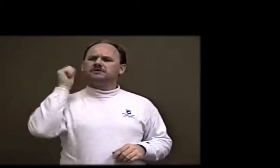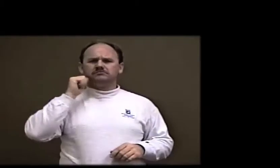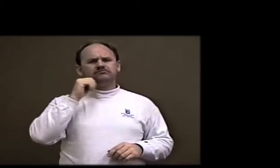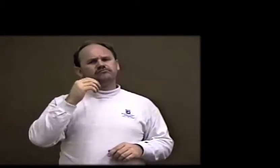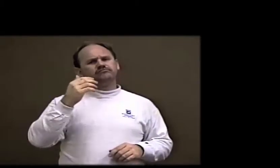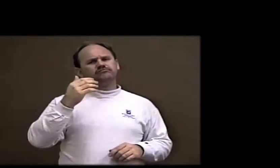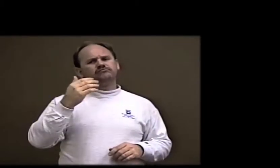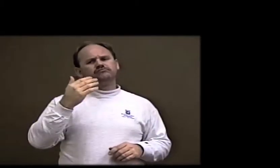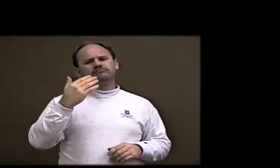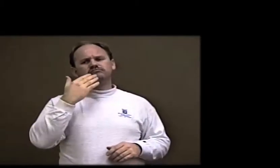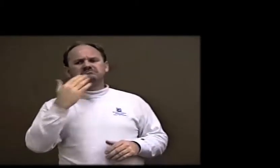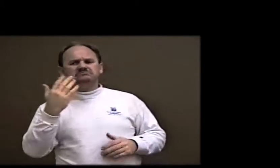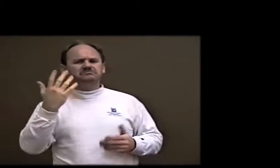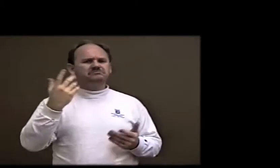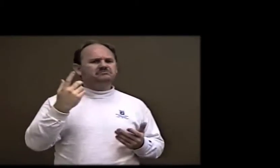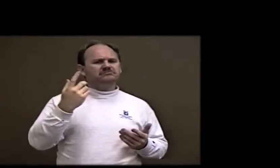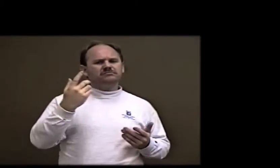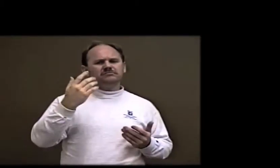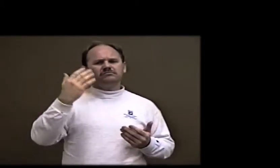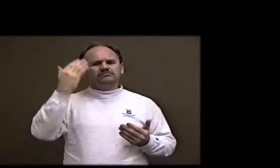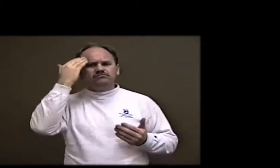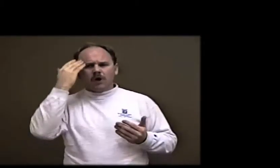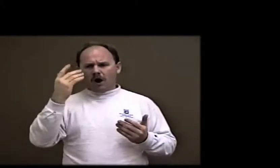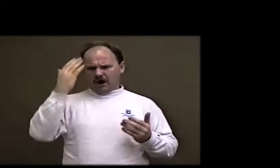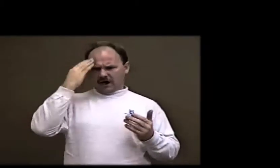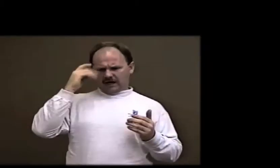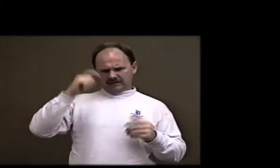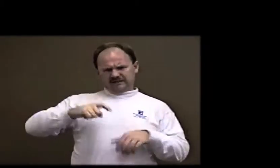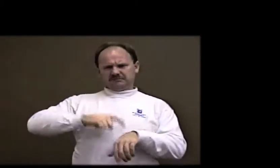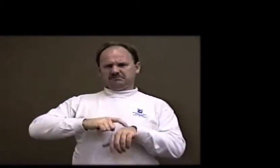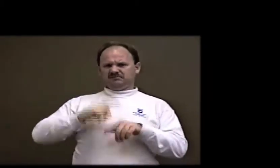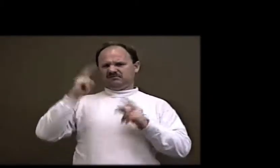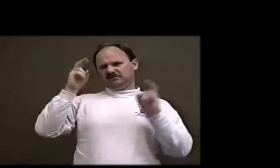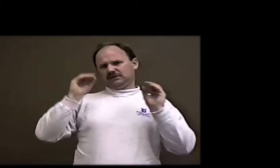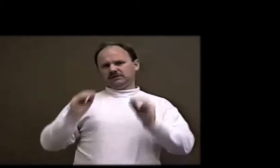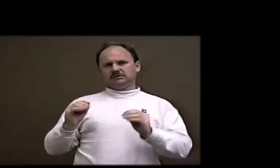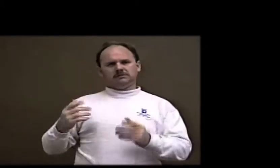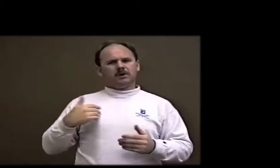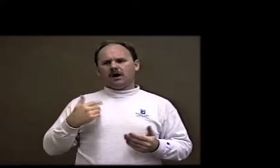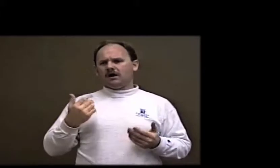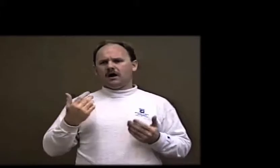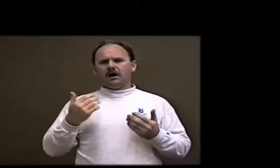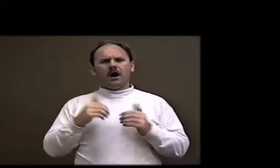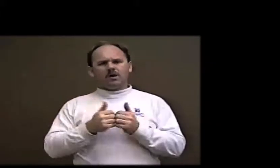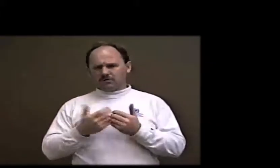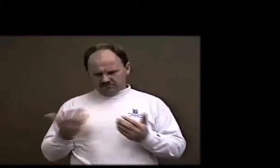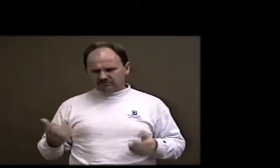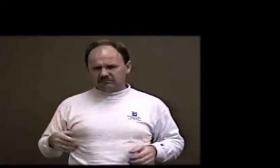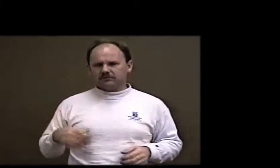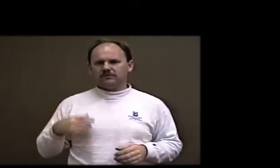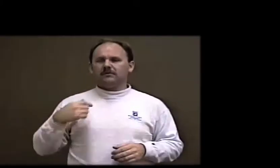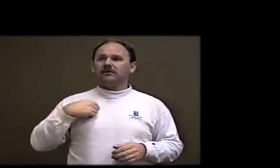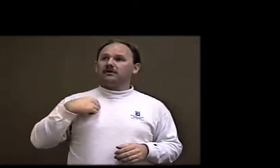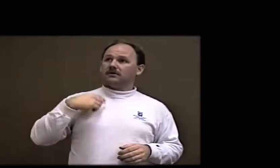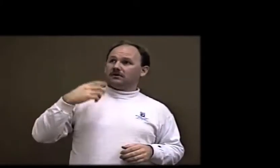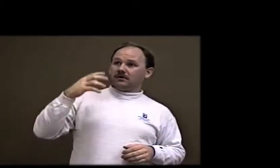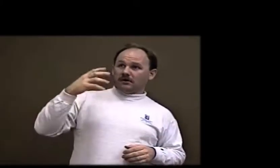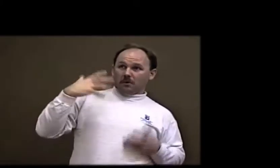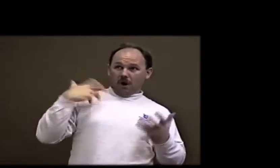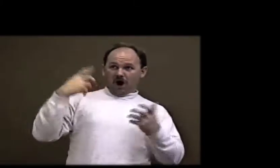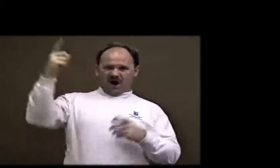For example, I wanted an apple. So I reached up for one, and then thought, I better ask permission. So I asked my